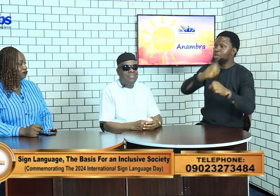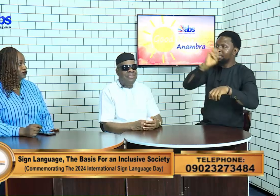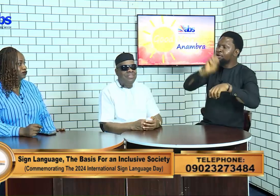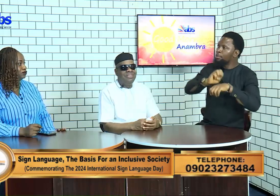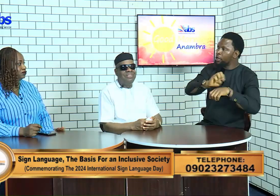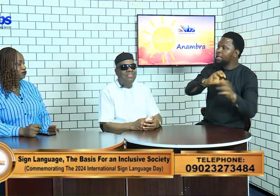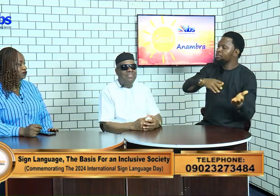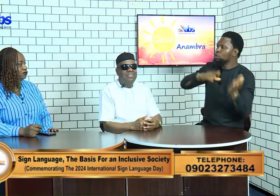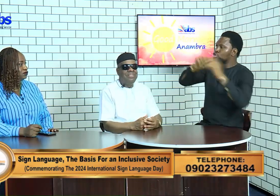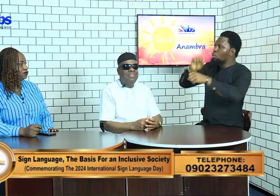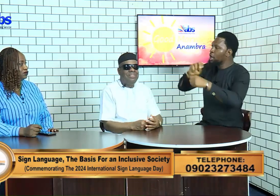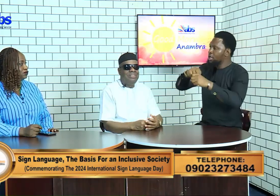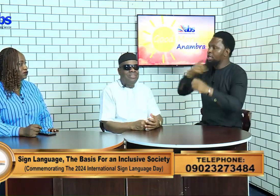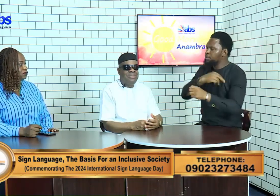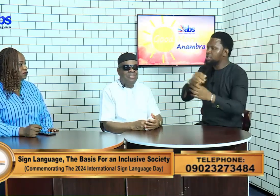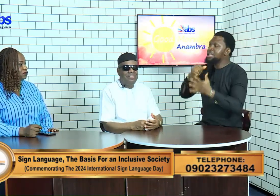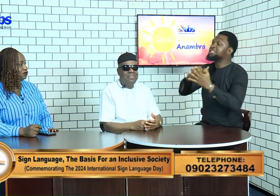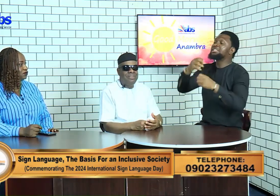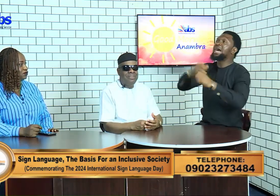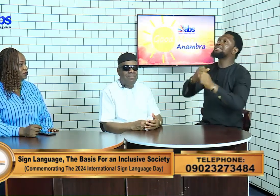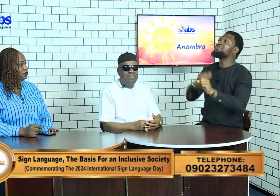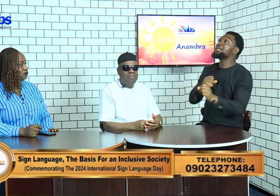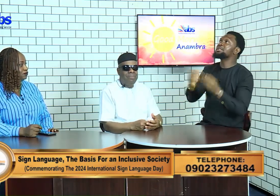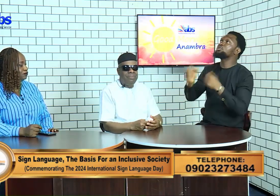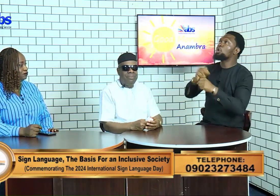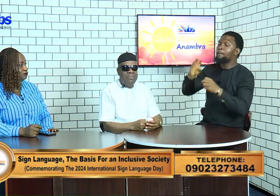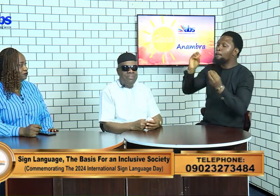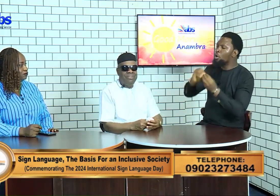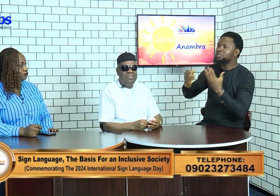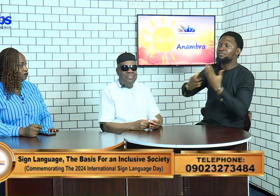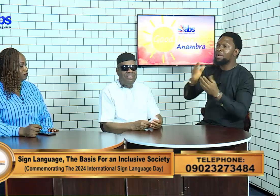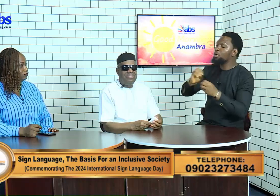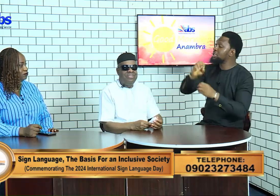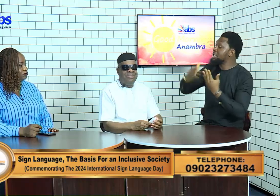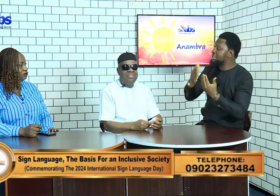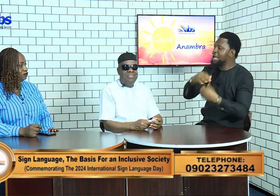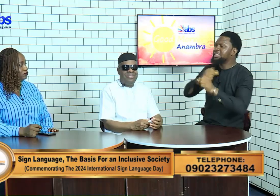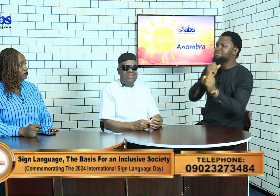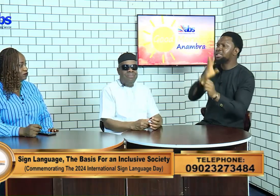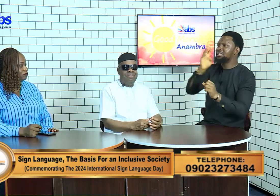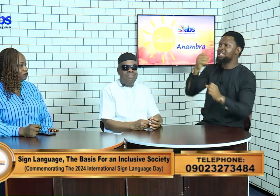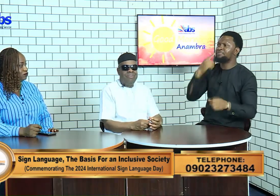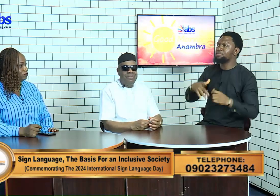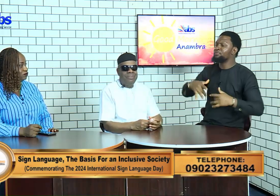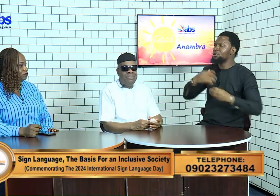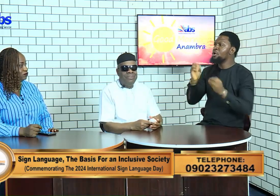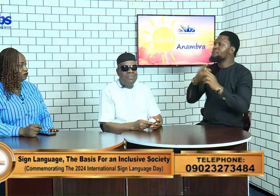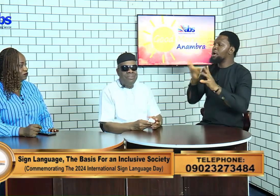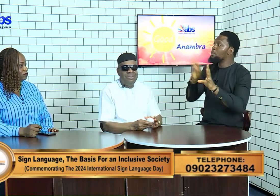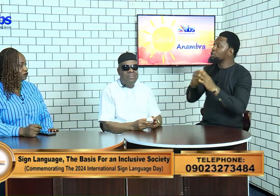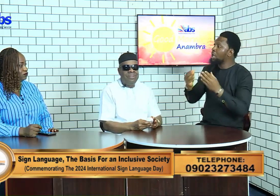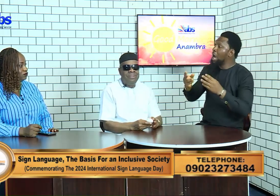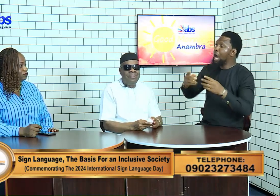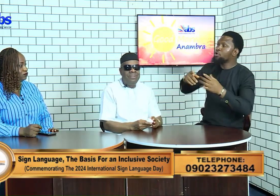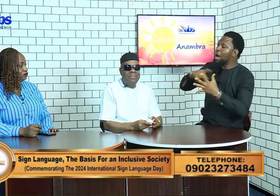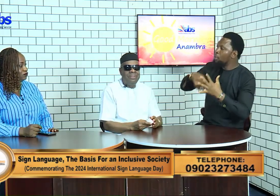so if by the time you employ them to work in the hospital, it has made the job very much easier. It makes the deaf people feel very